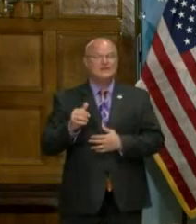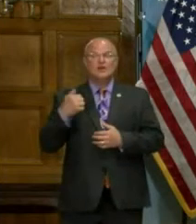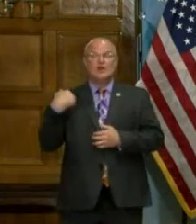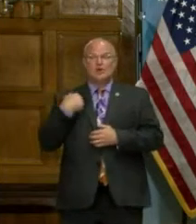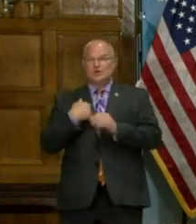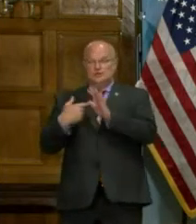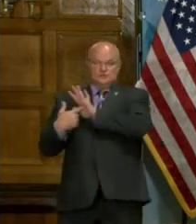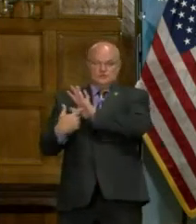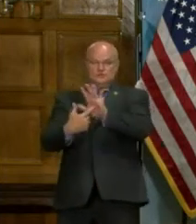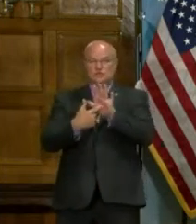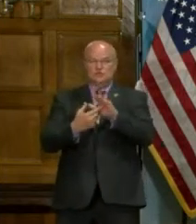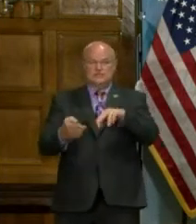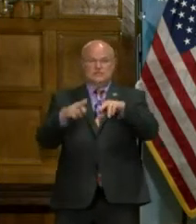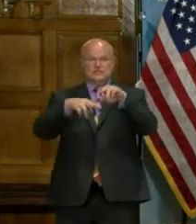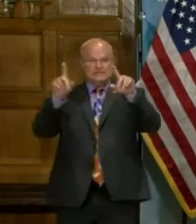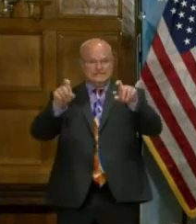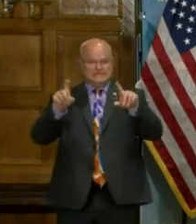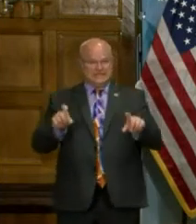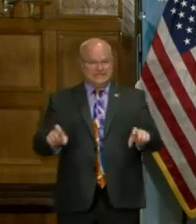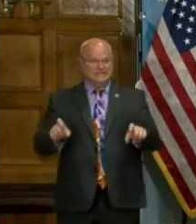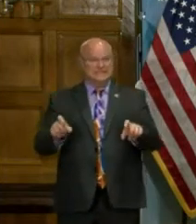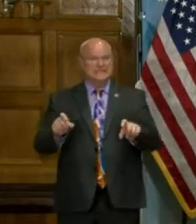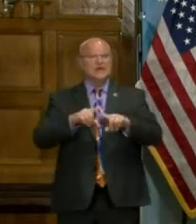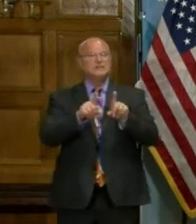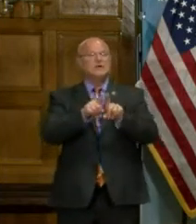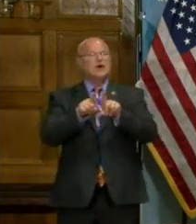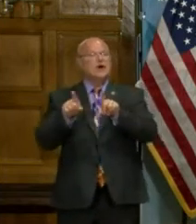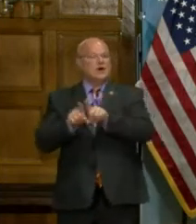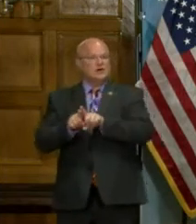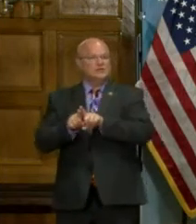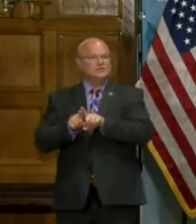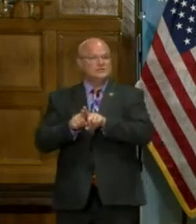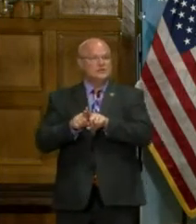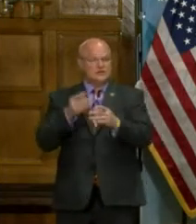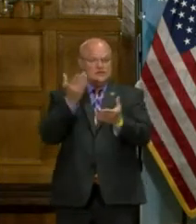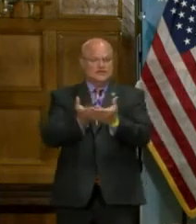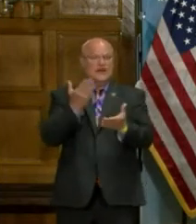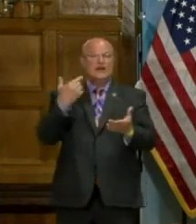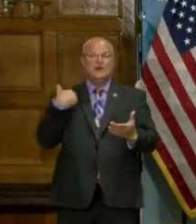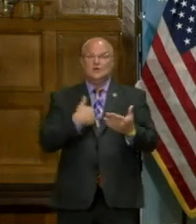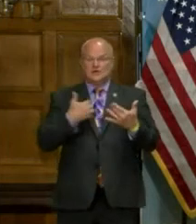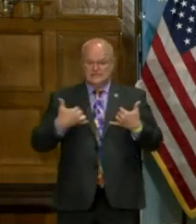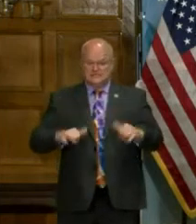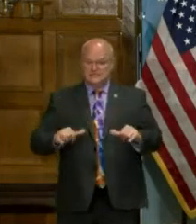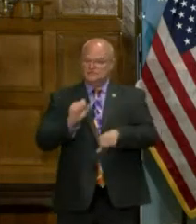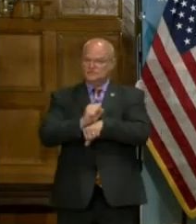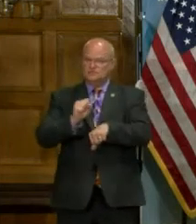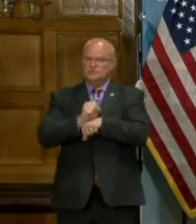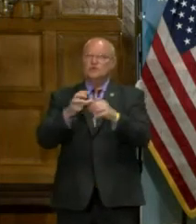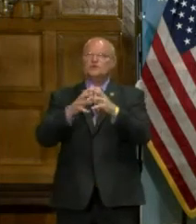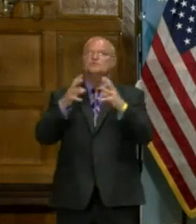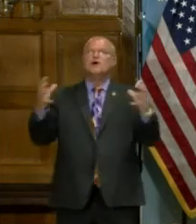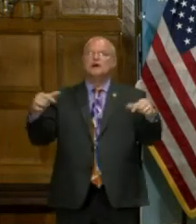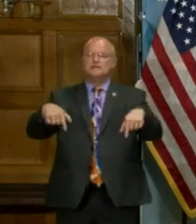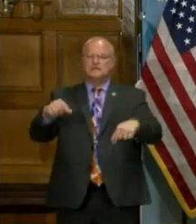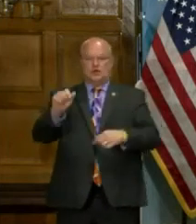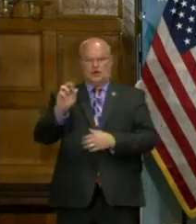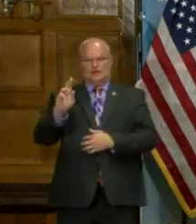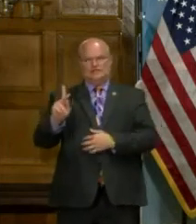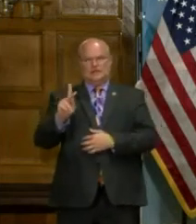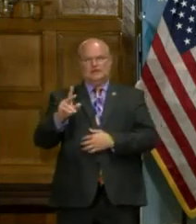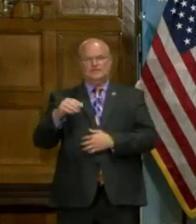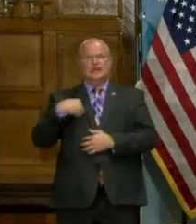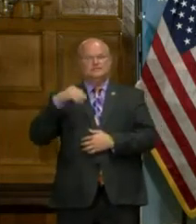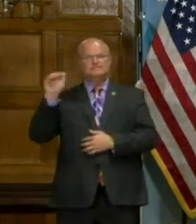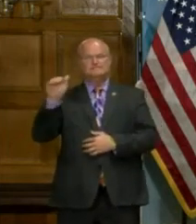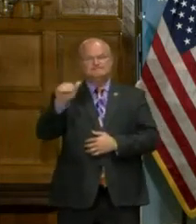which reflects increased testing, but also the fact that we have still work to do in Arkansas, and it's a reminder